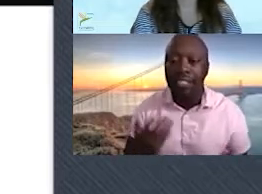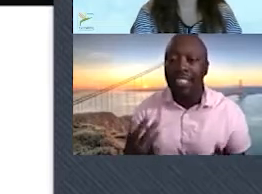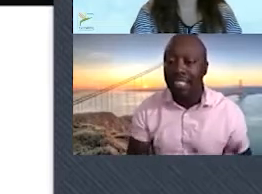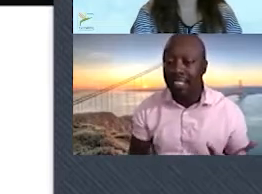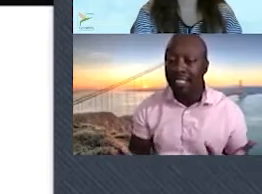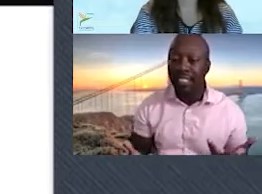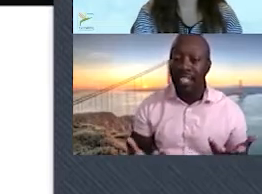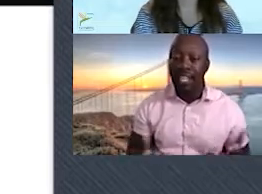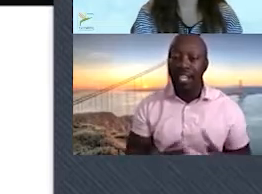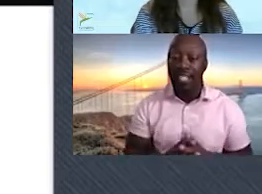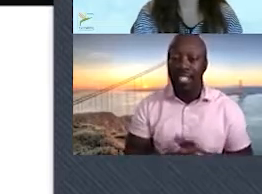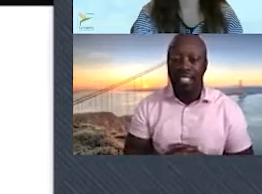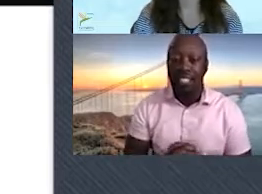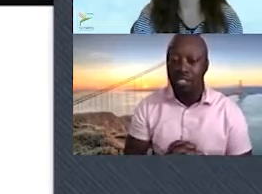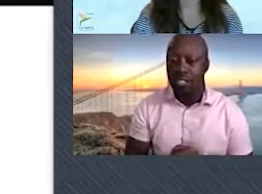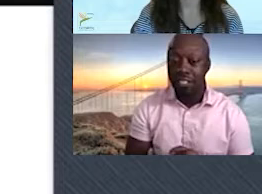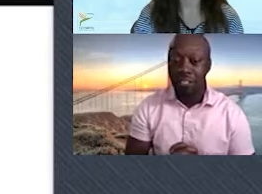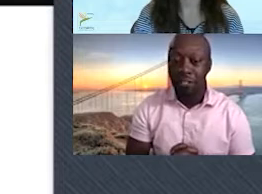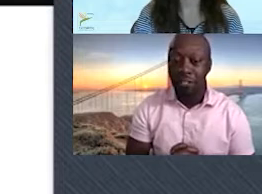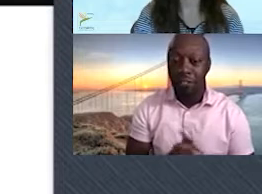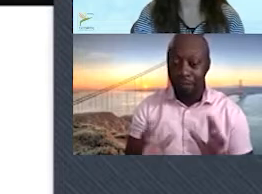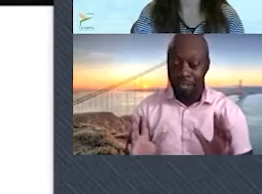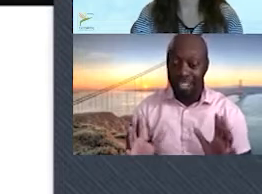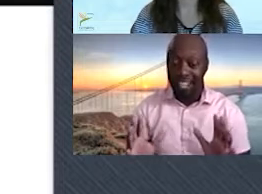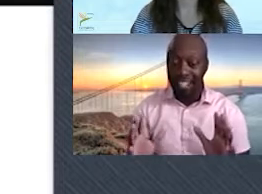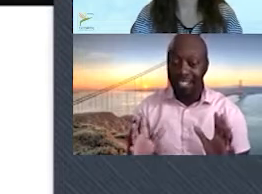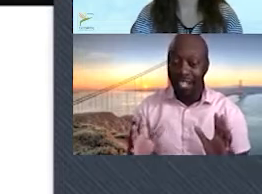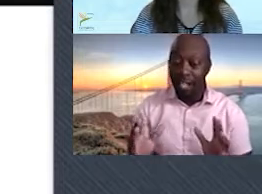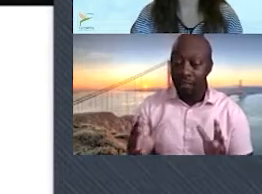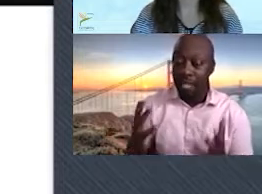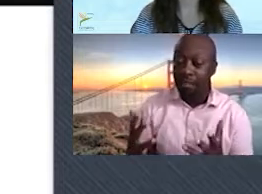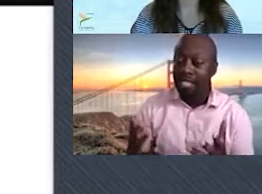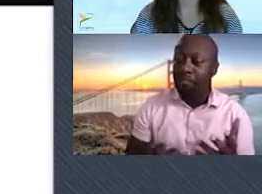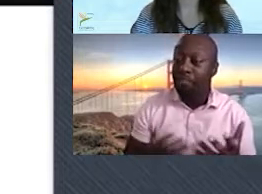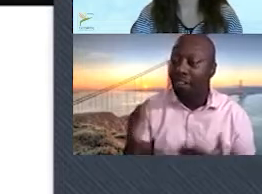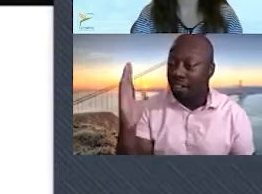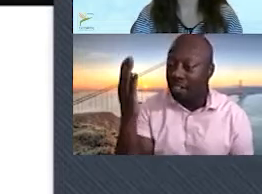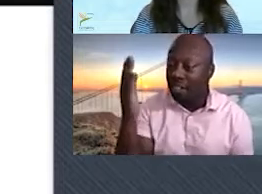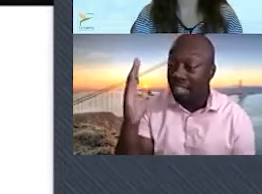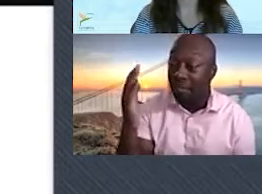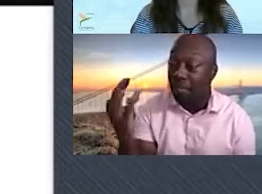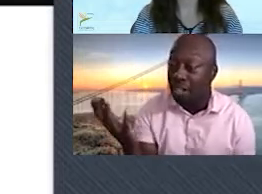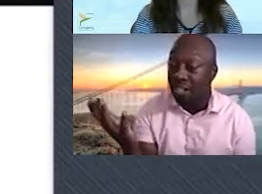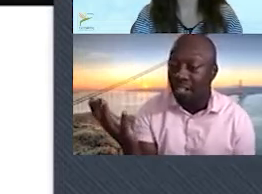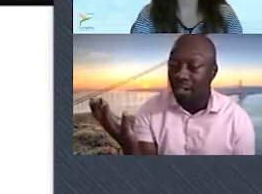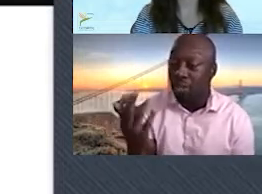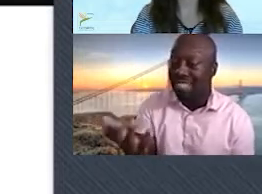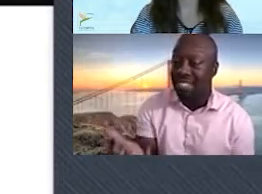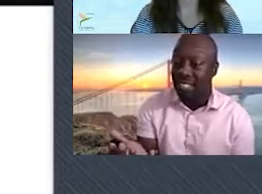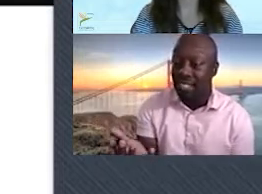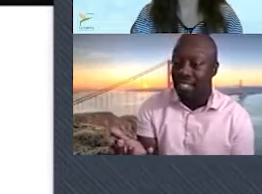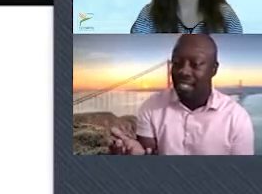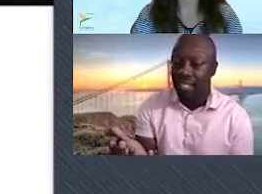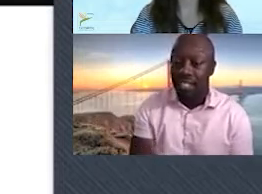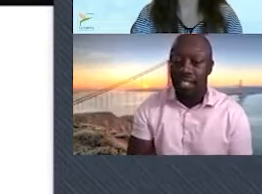Visualization, feelings. This is a critical fact that babies mirror. They mirror what they